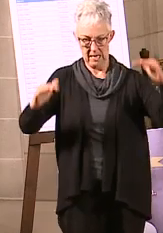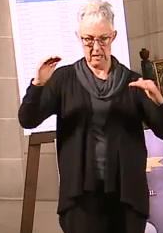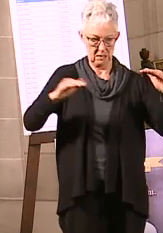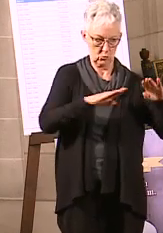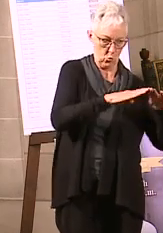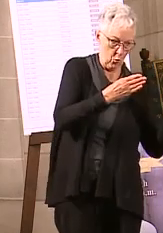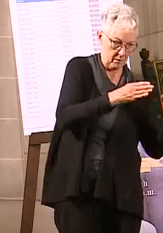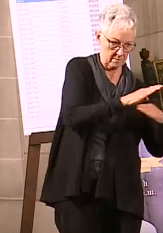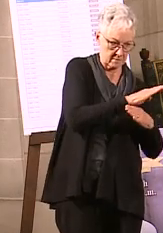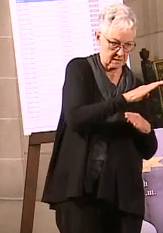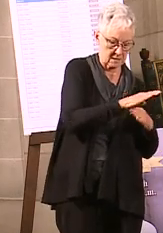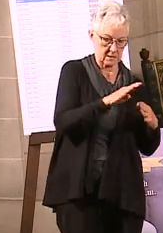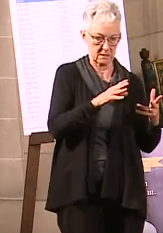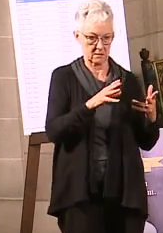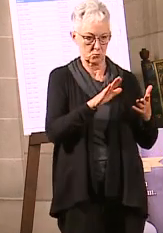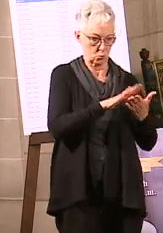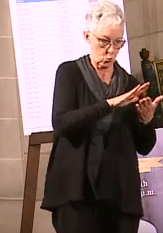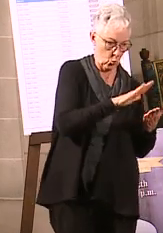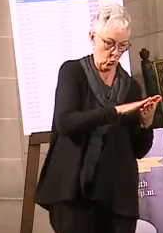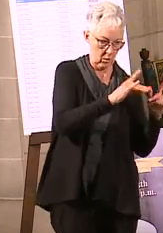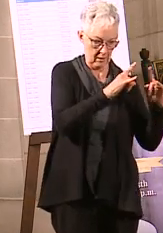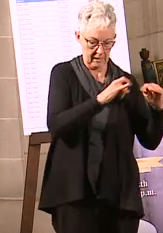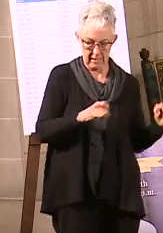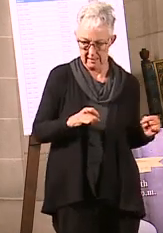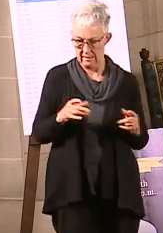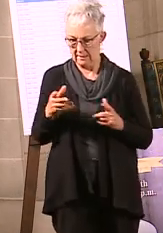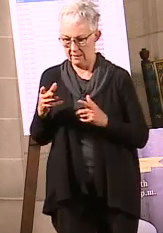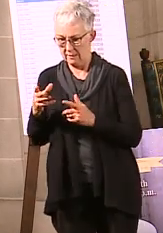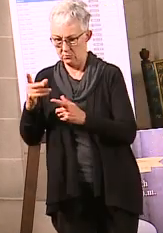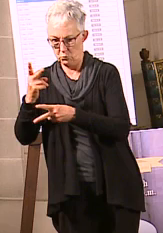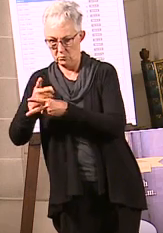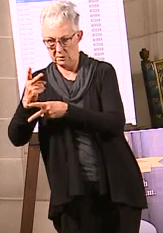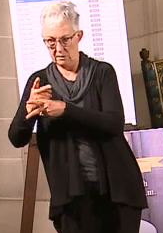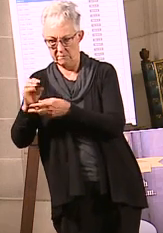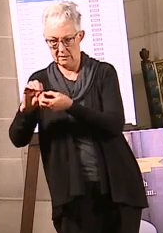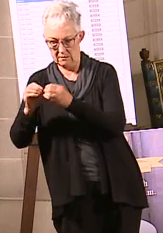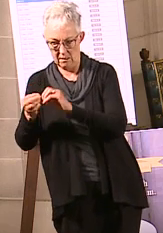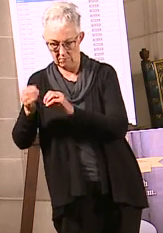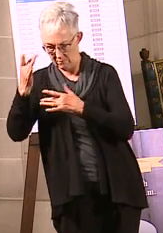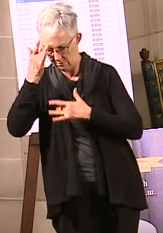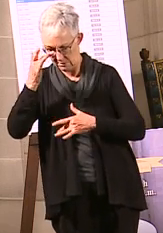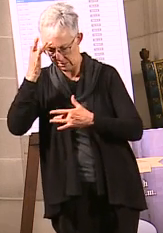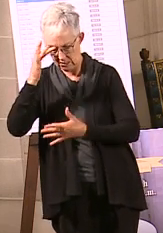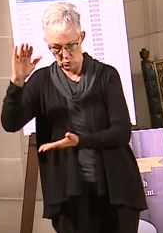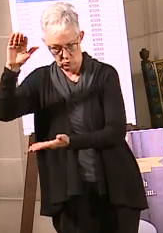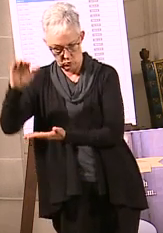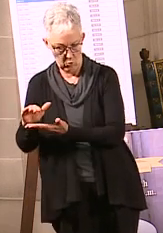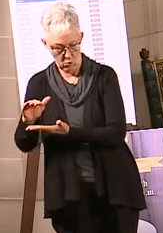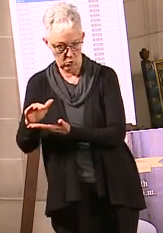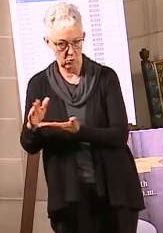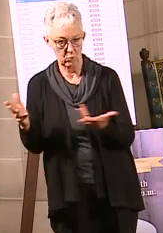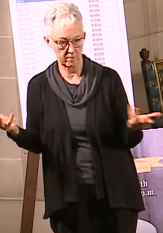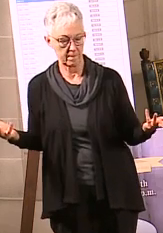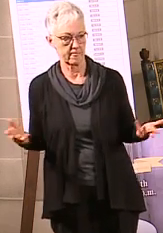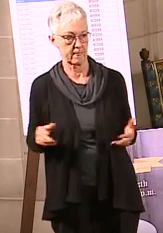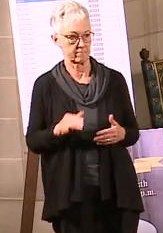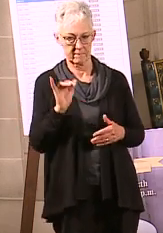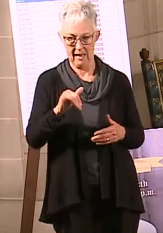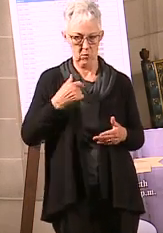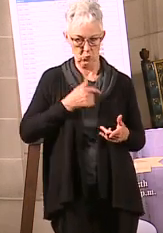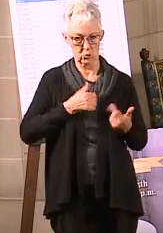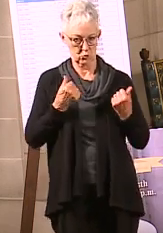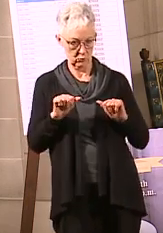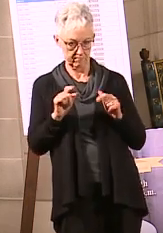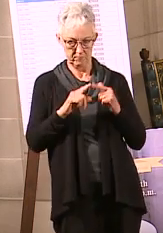And that's what we're working on right now, is really focusing on what is the best speed. So we're just going to continue to focus